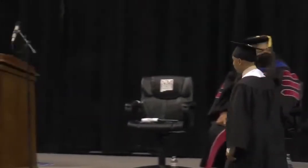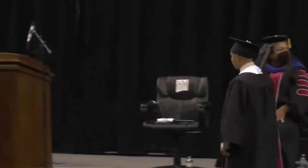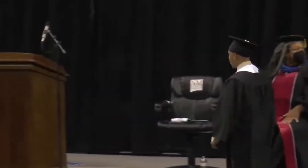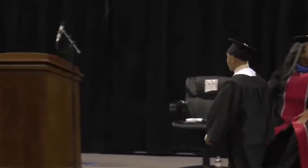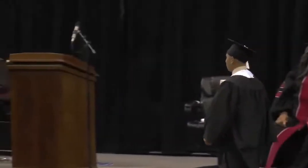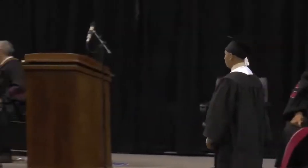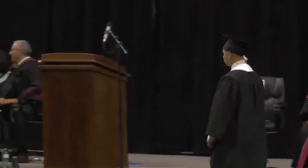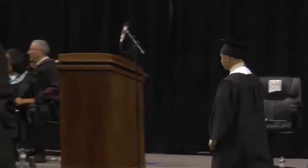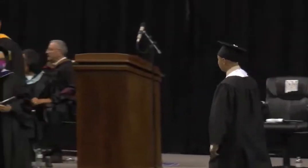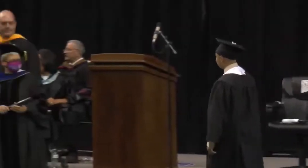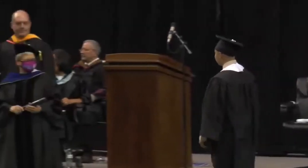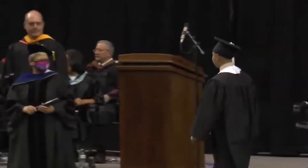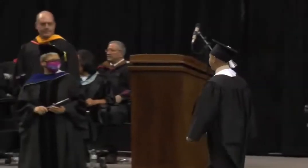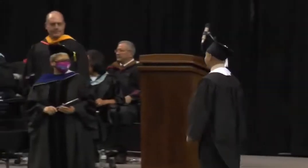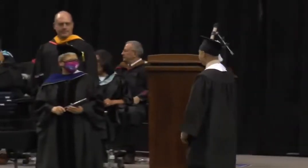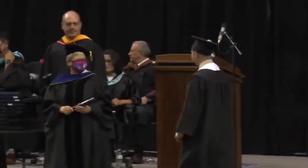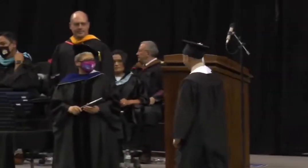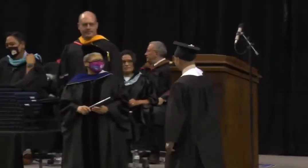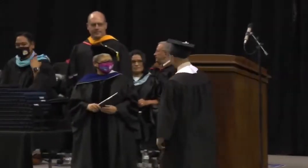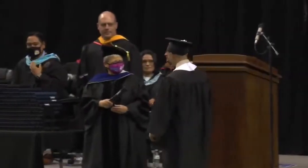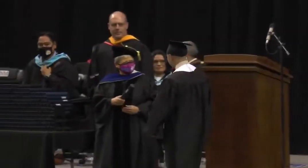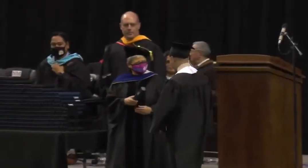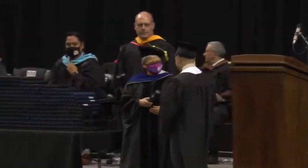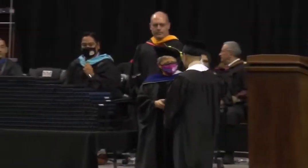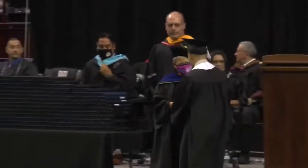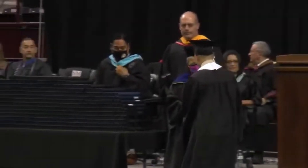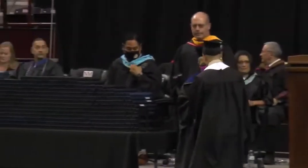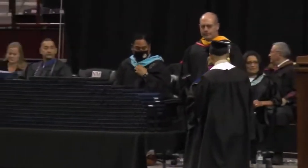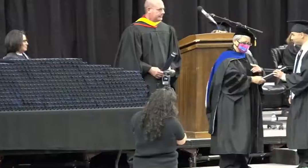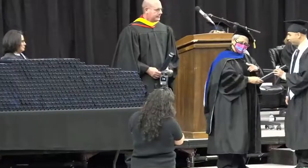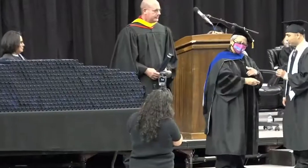Refrigeration, Crimson Scholar graduate.